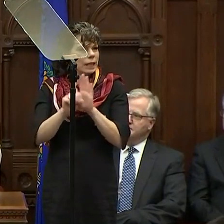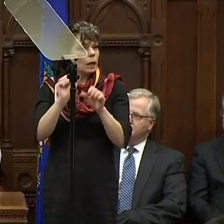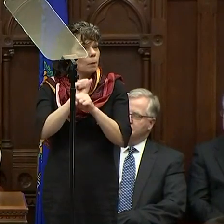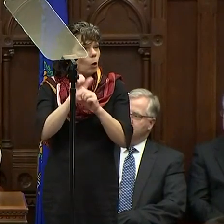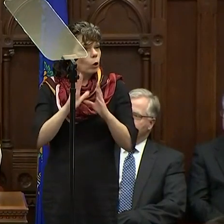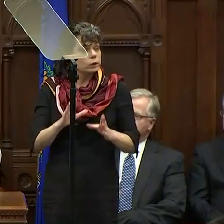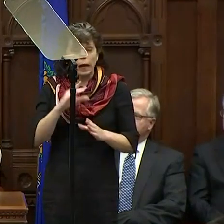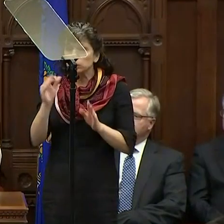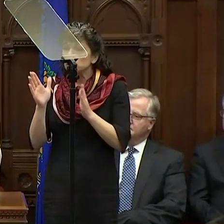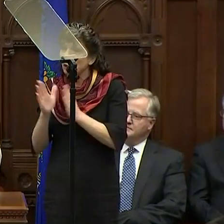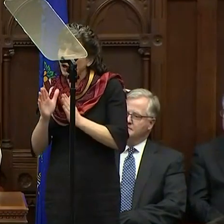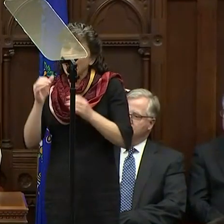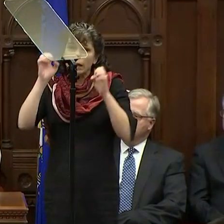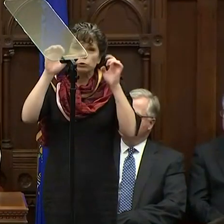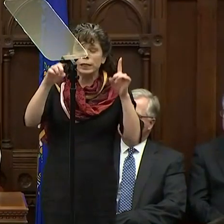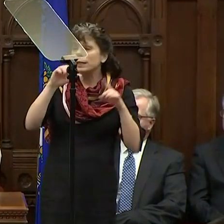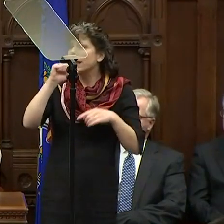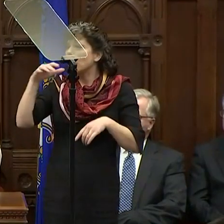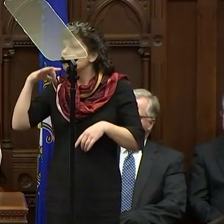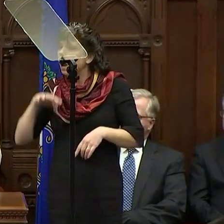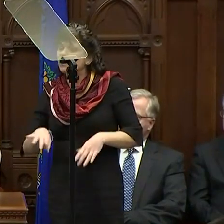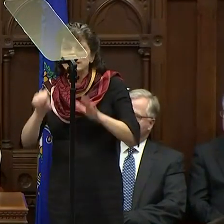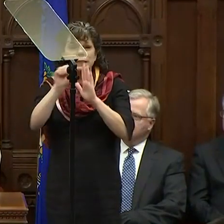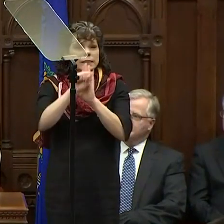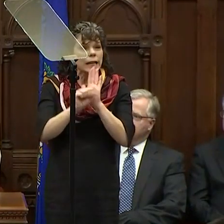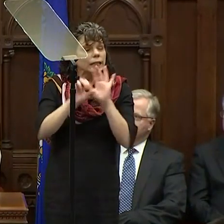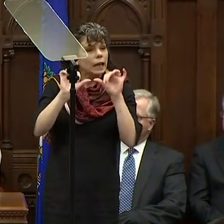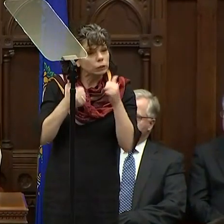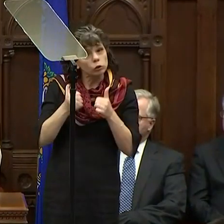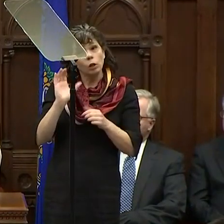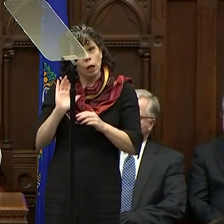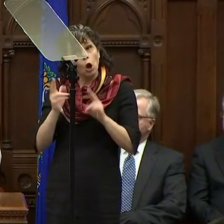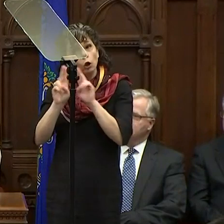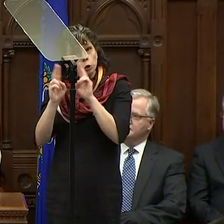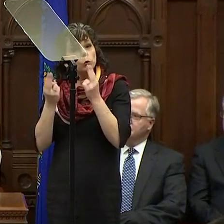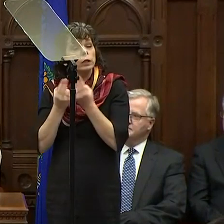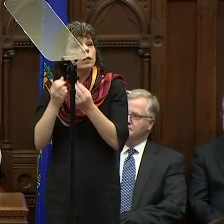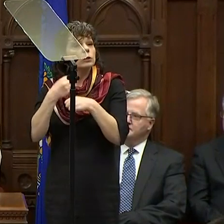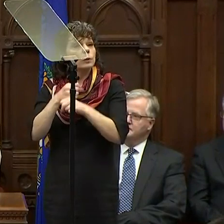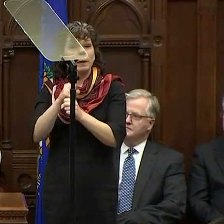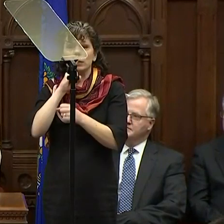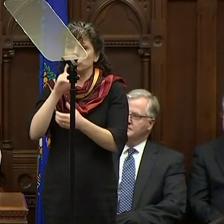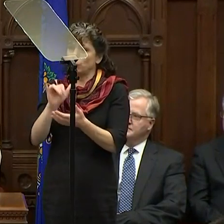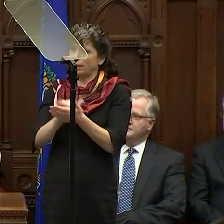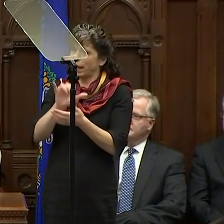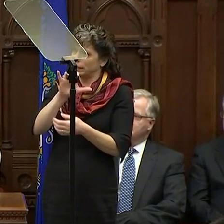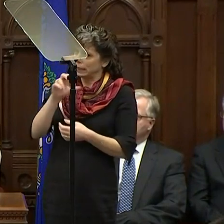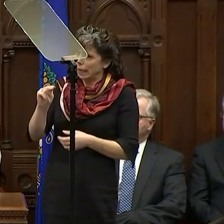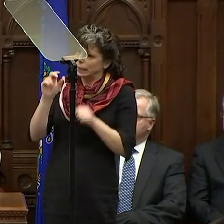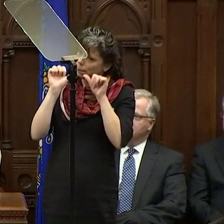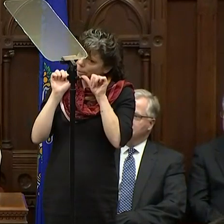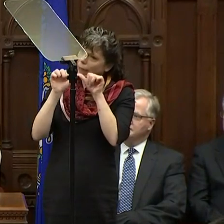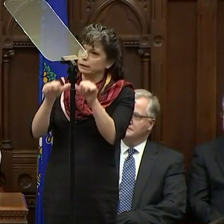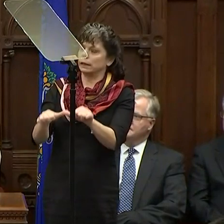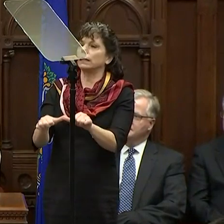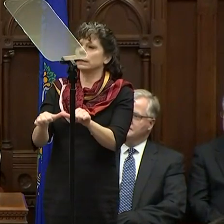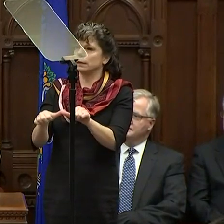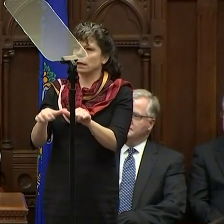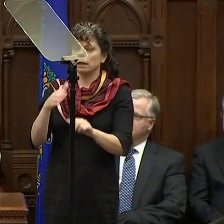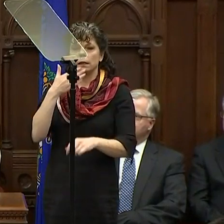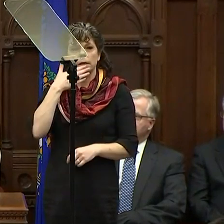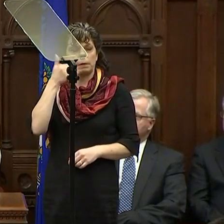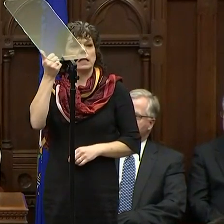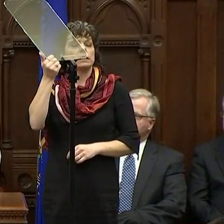includes educators, nonprofits, state agencies, and our unions to make sure that Connecticut maintains the